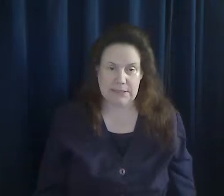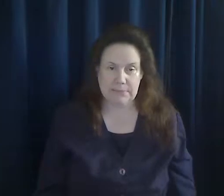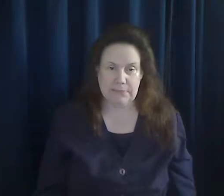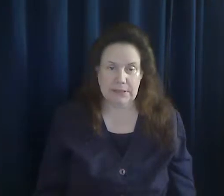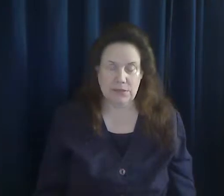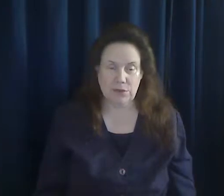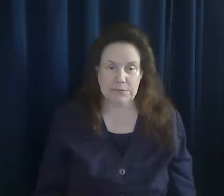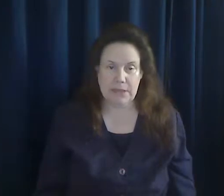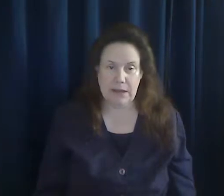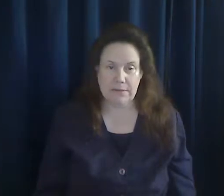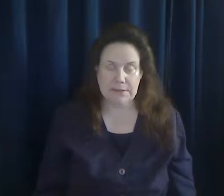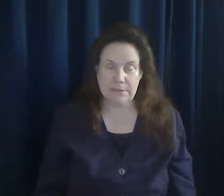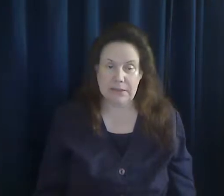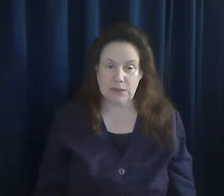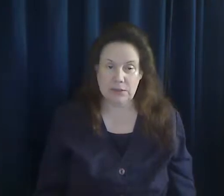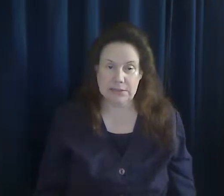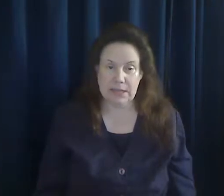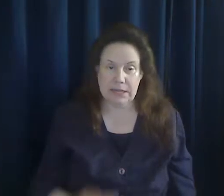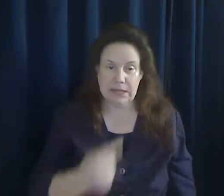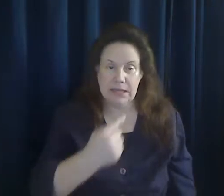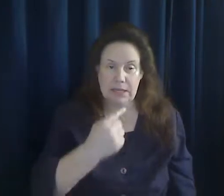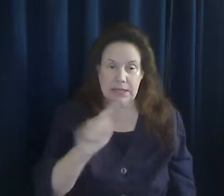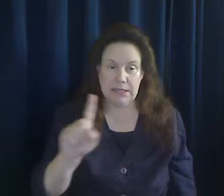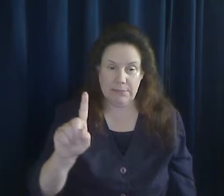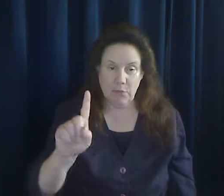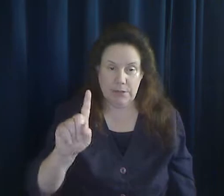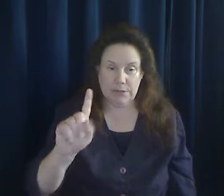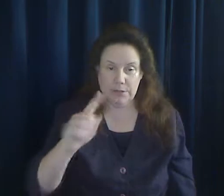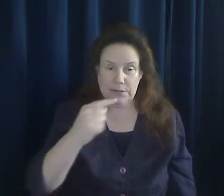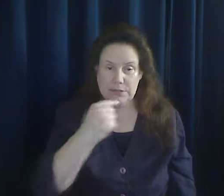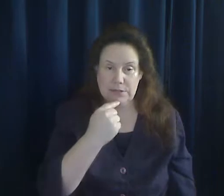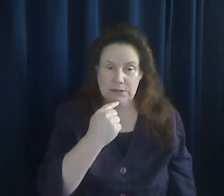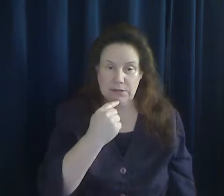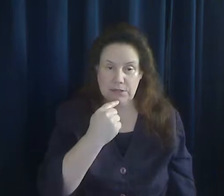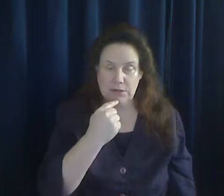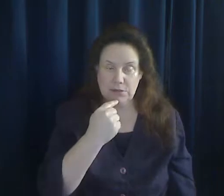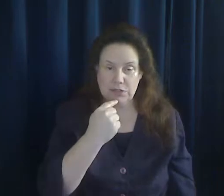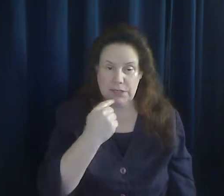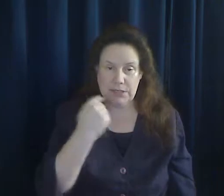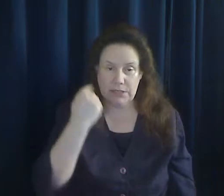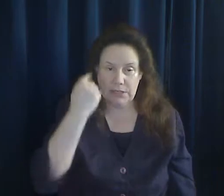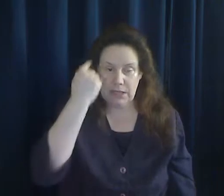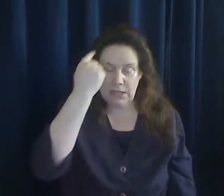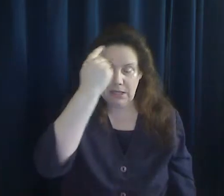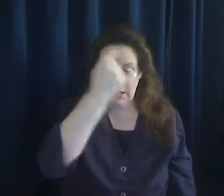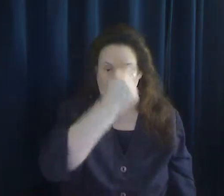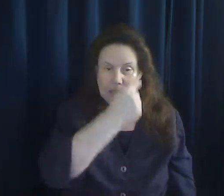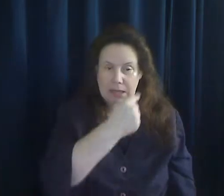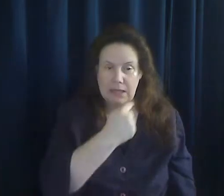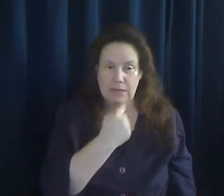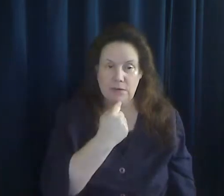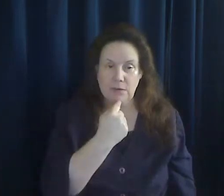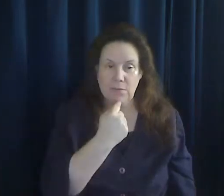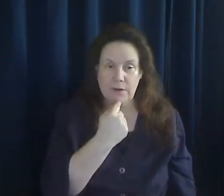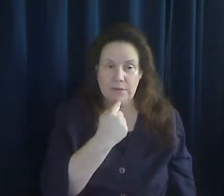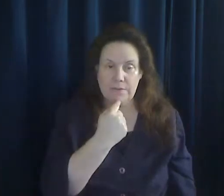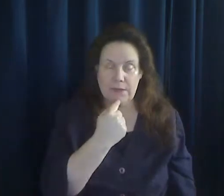Looks, in terms of something looks like. Pointer, start at your chin and go around the